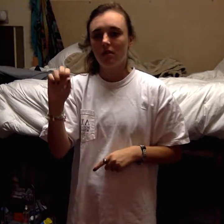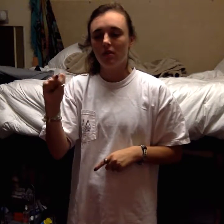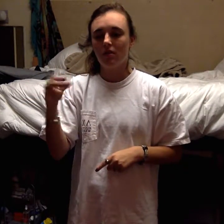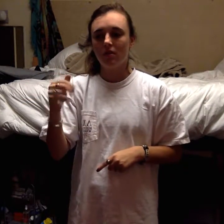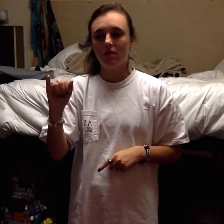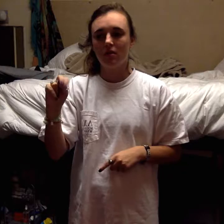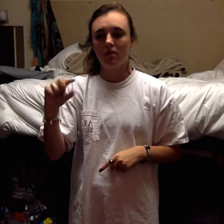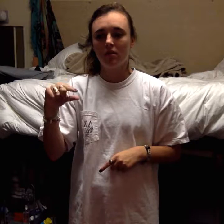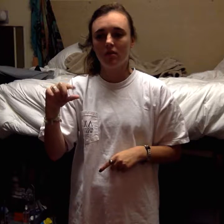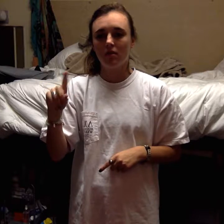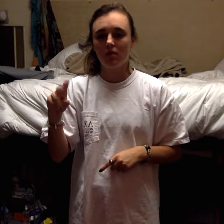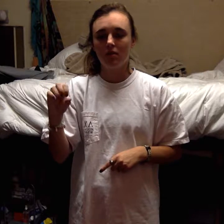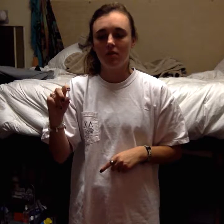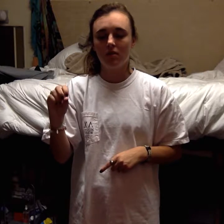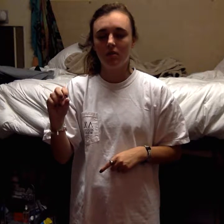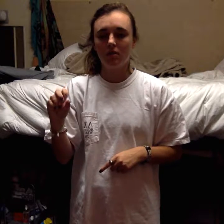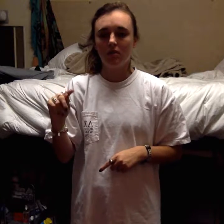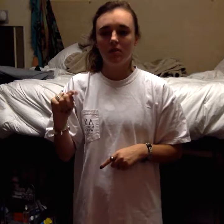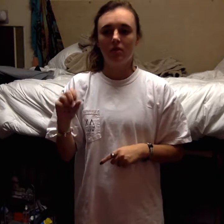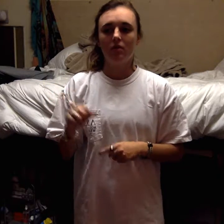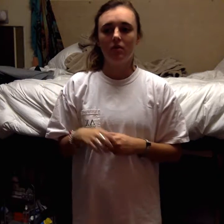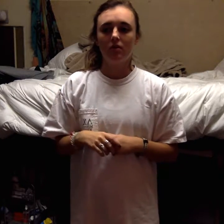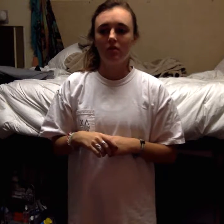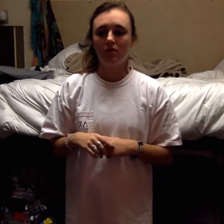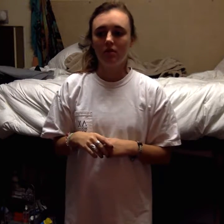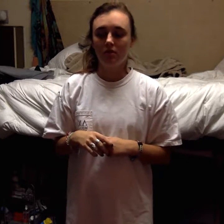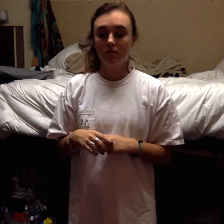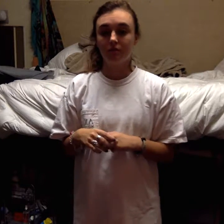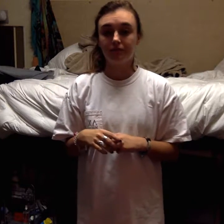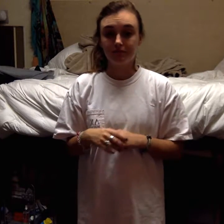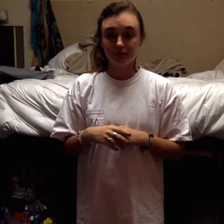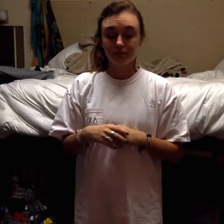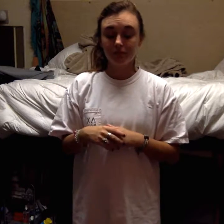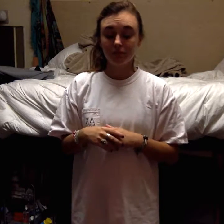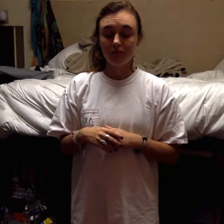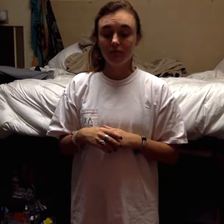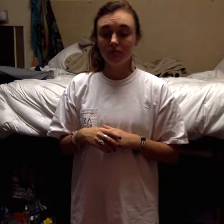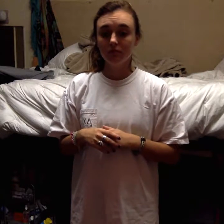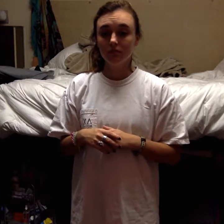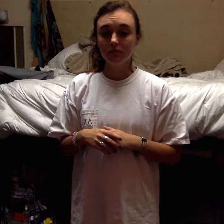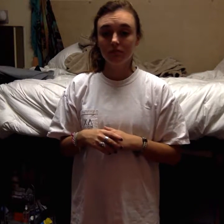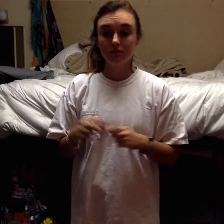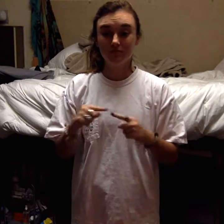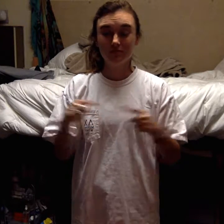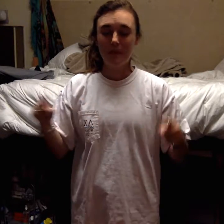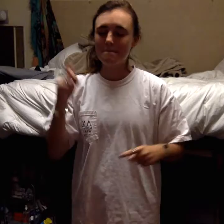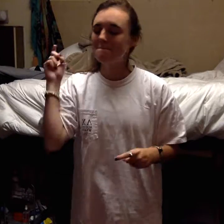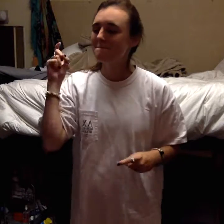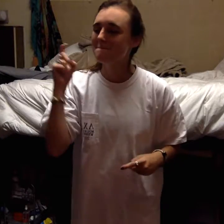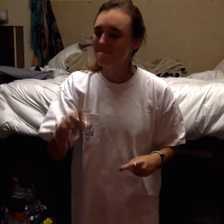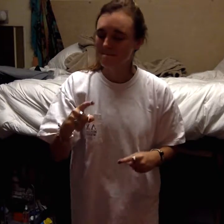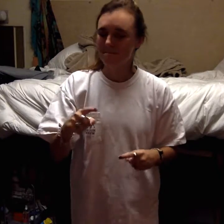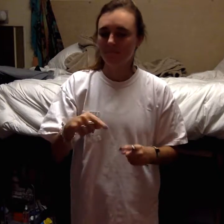say, if the lines are not horizontal or vertical, they go to the vanishing point. Over and over.